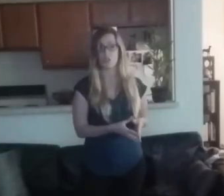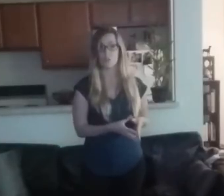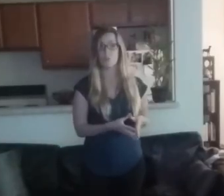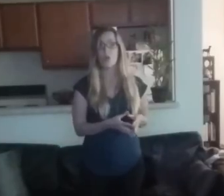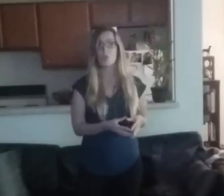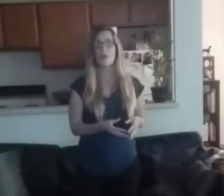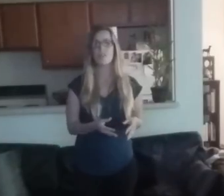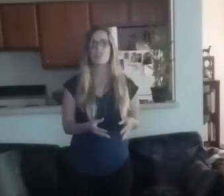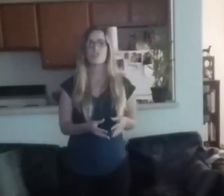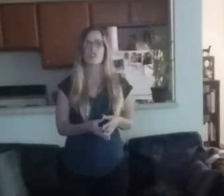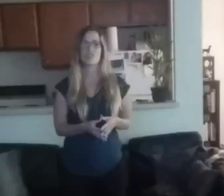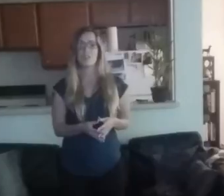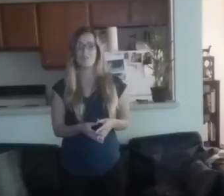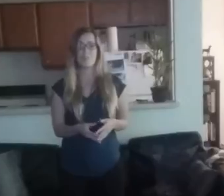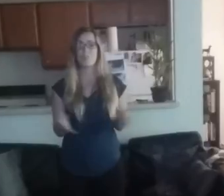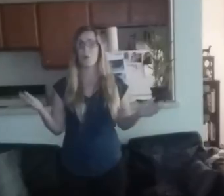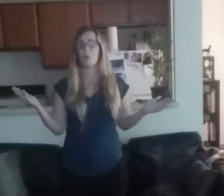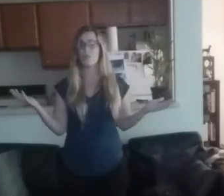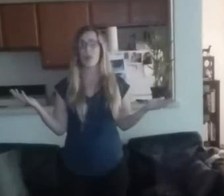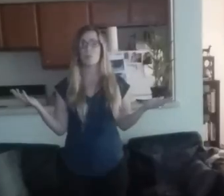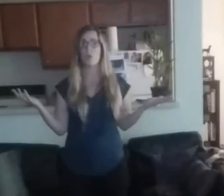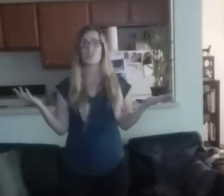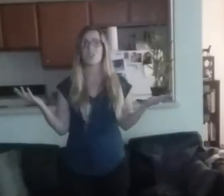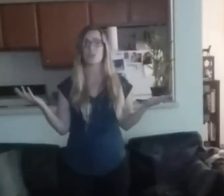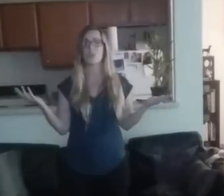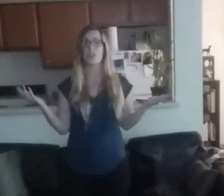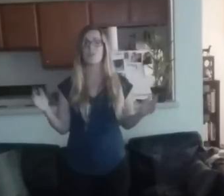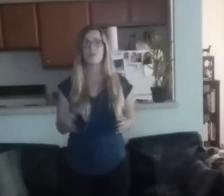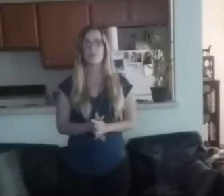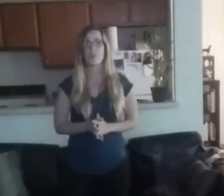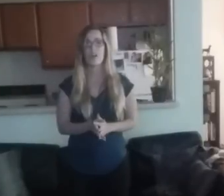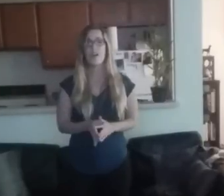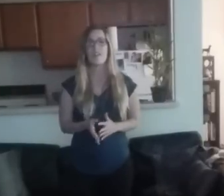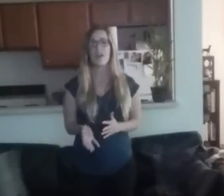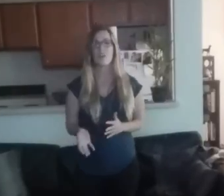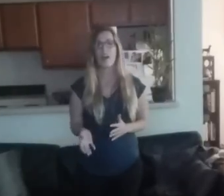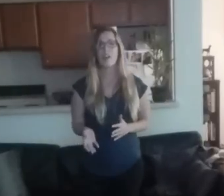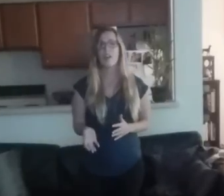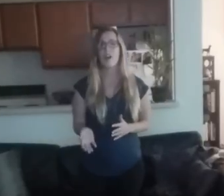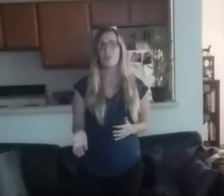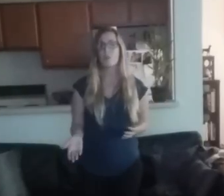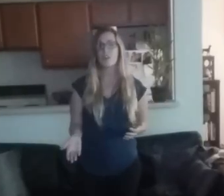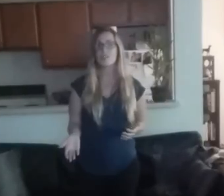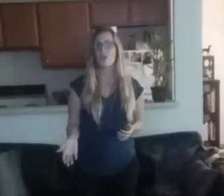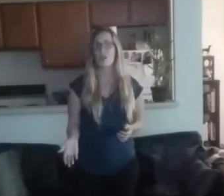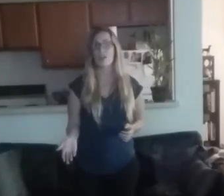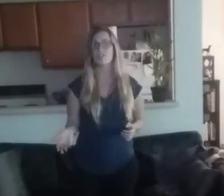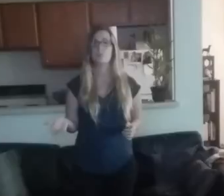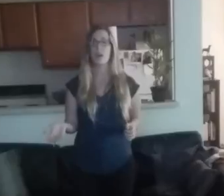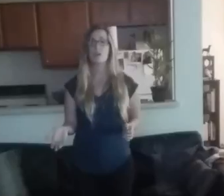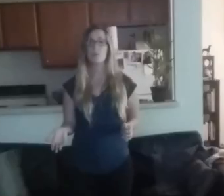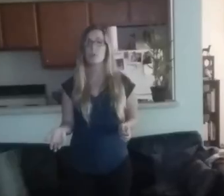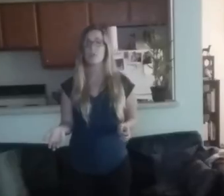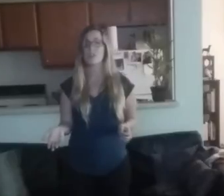term rather than just provide momentary relief. Neck cracking, otherwise known as spinal